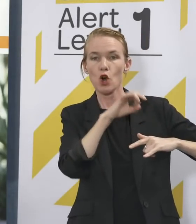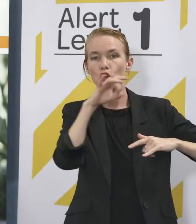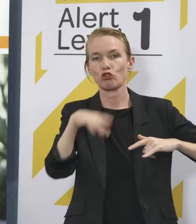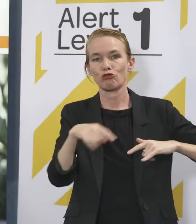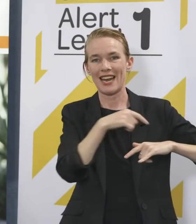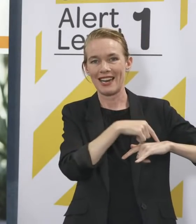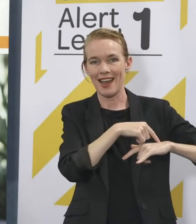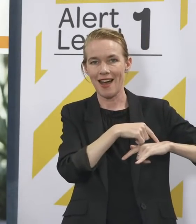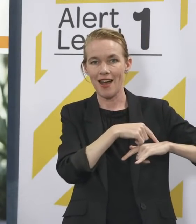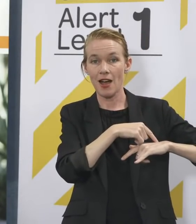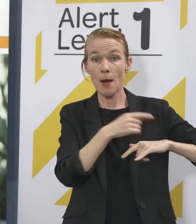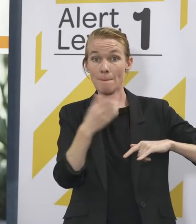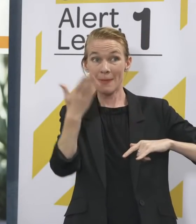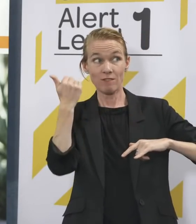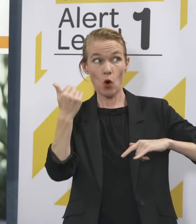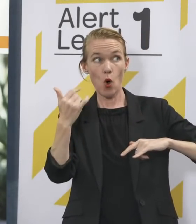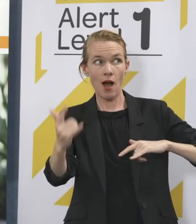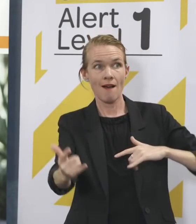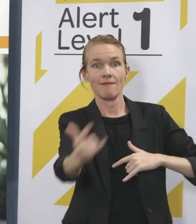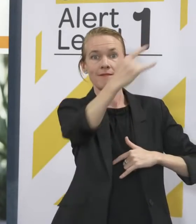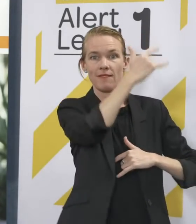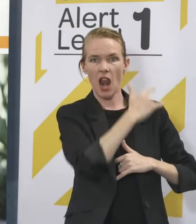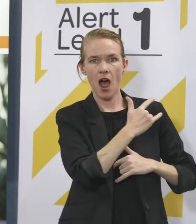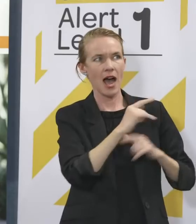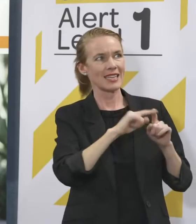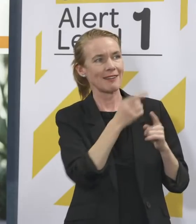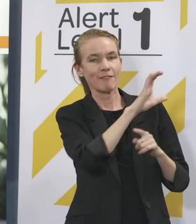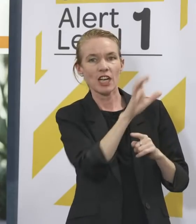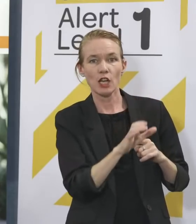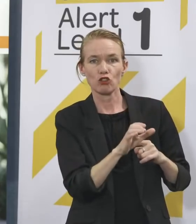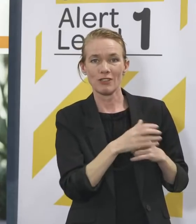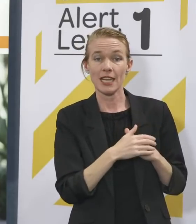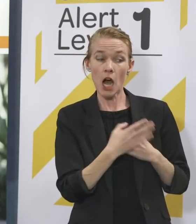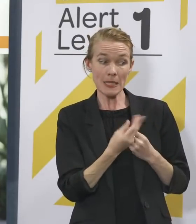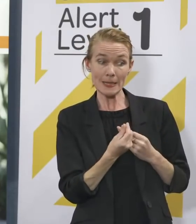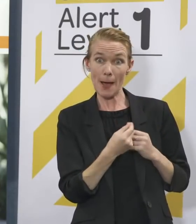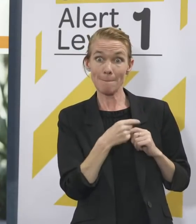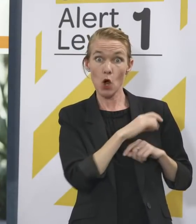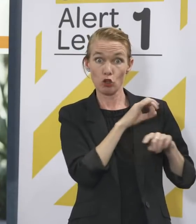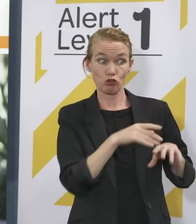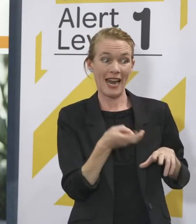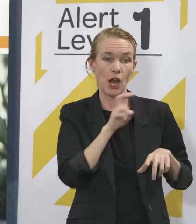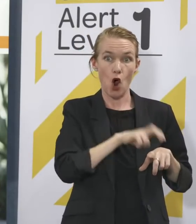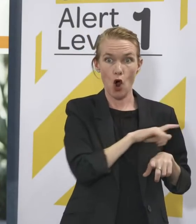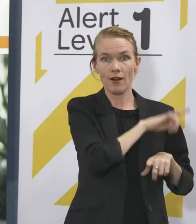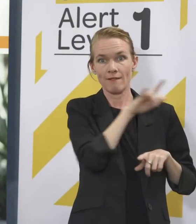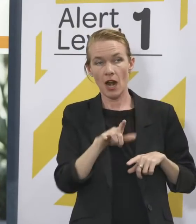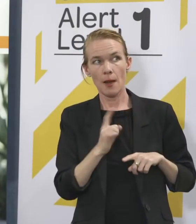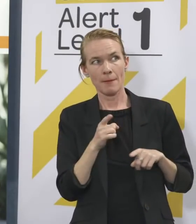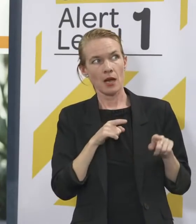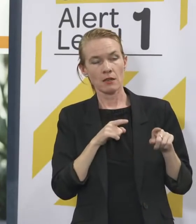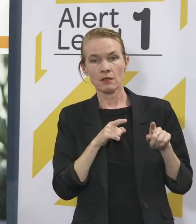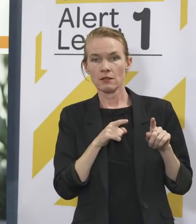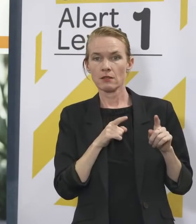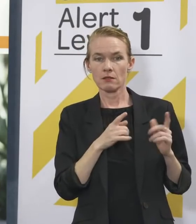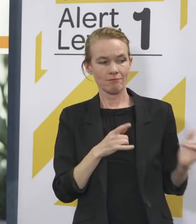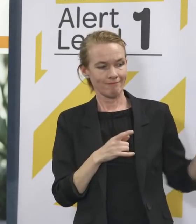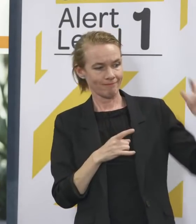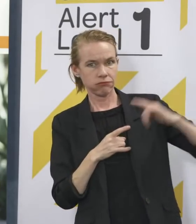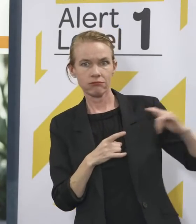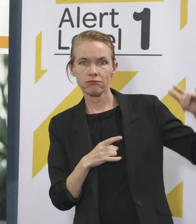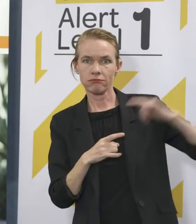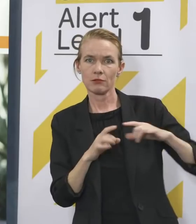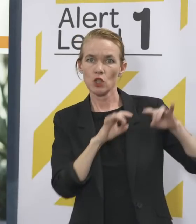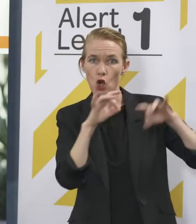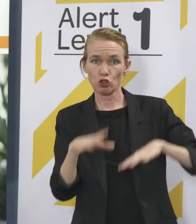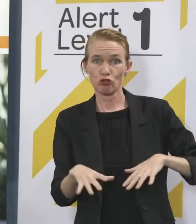from places all around the world. There are some who are just originating in Australia and coming, but they are effectively all coming in on those flights